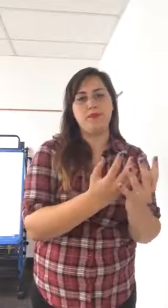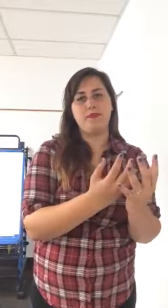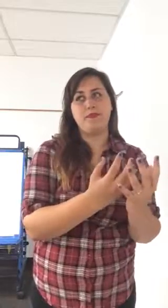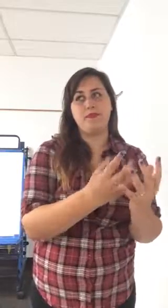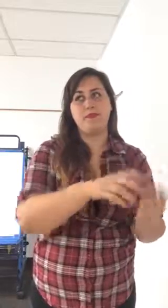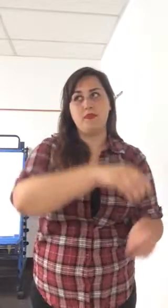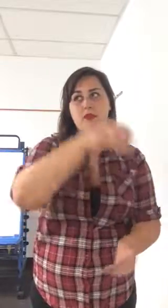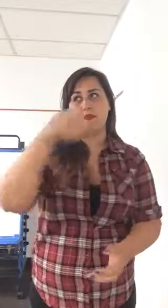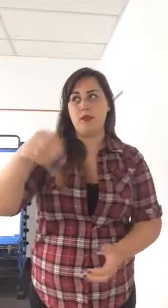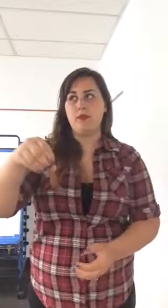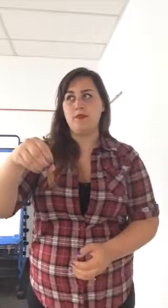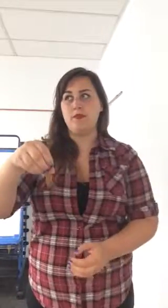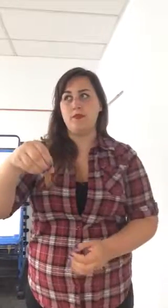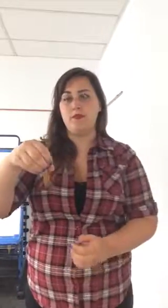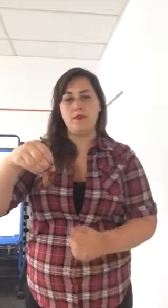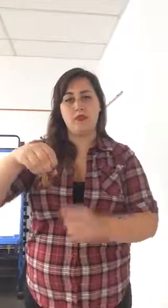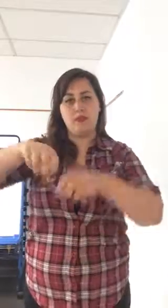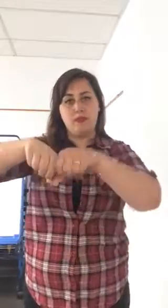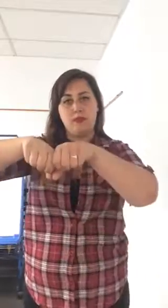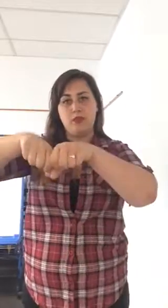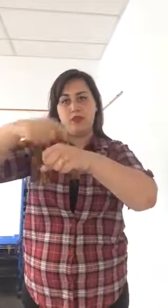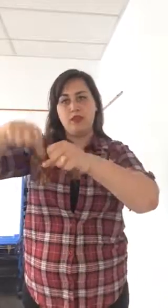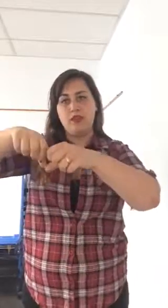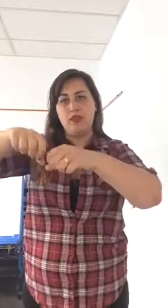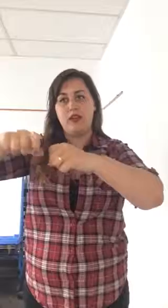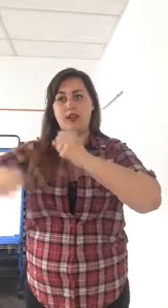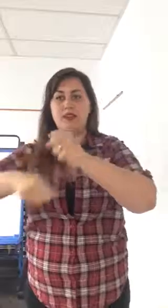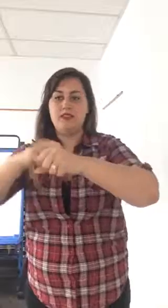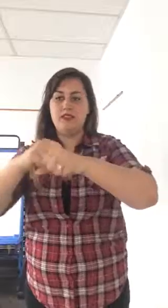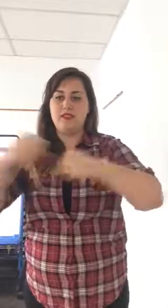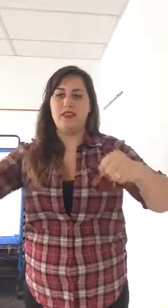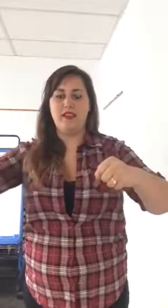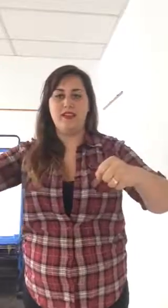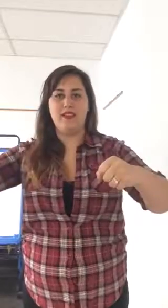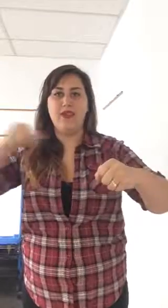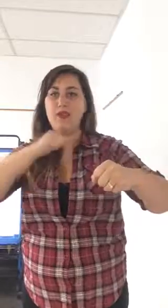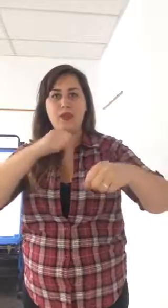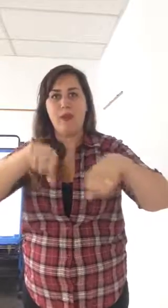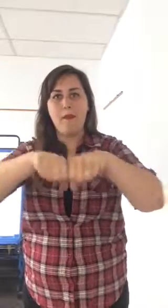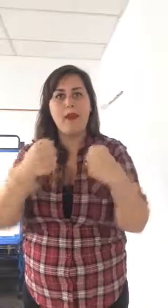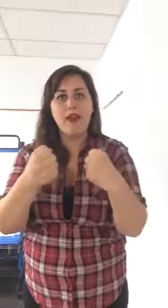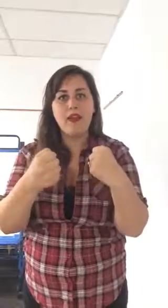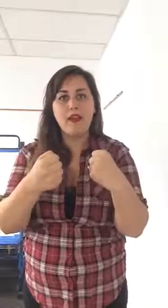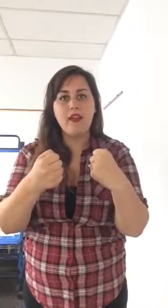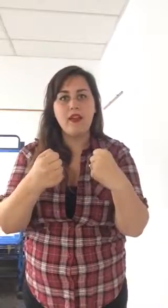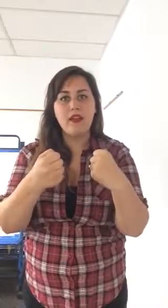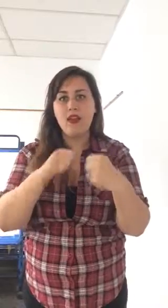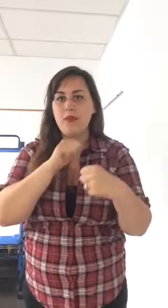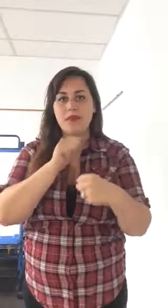Yeah. Guys and girls, we could take the bone and we could tie it into a knot and it wouldn't break. Whoa. We could tie it to a knot and it wouldn't